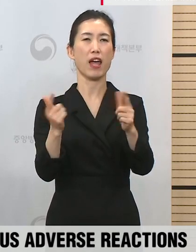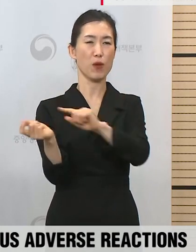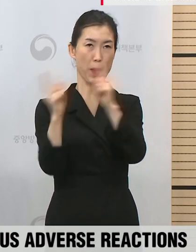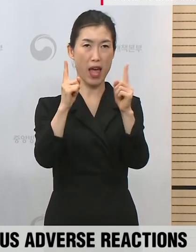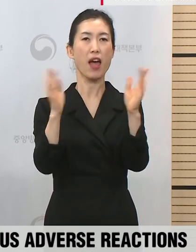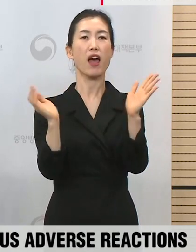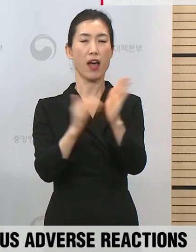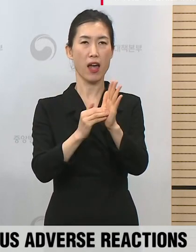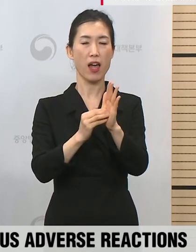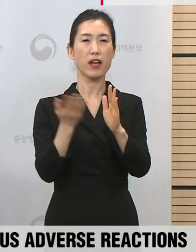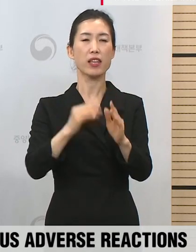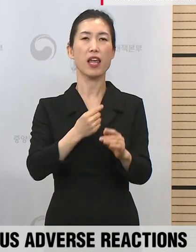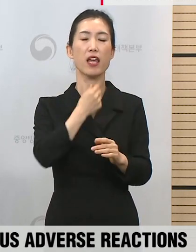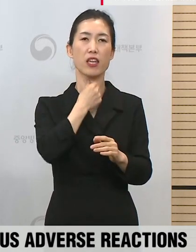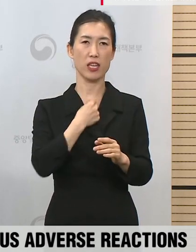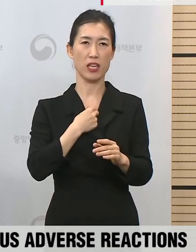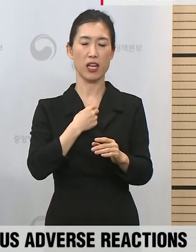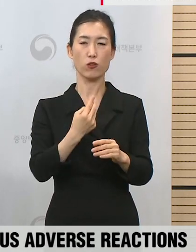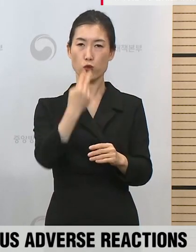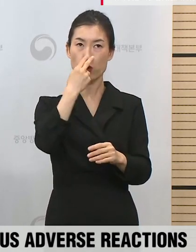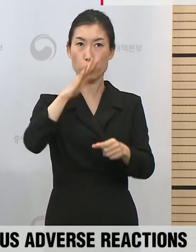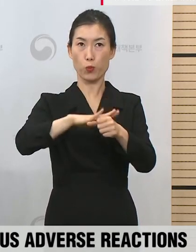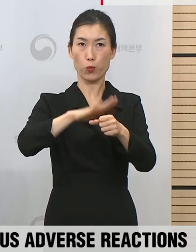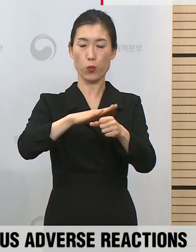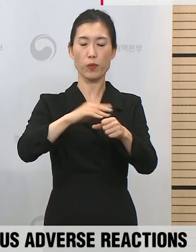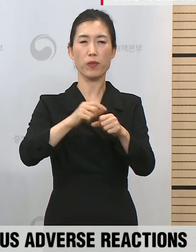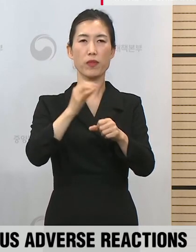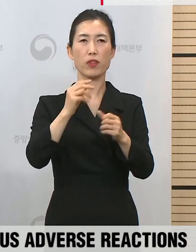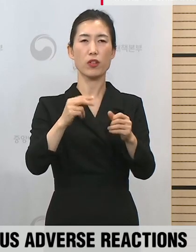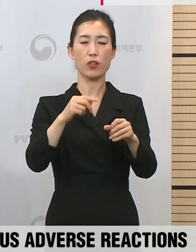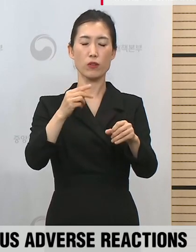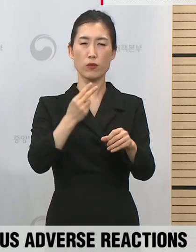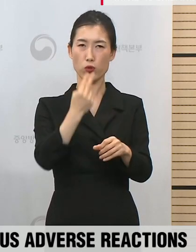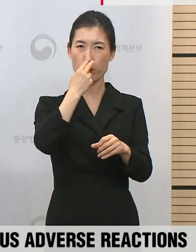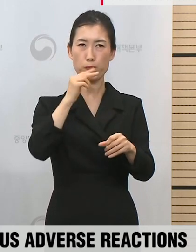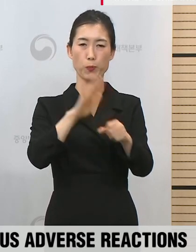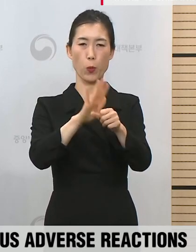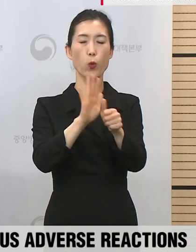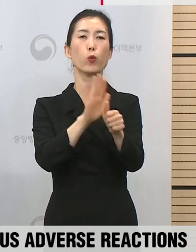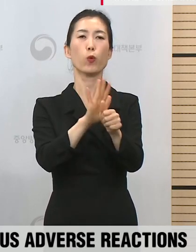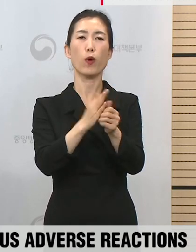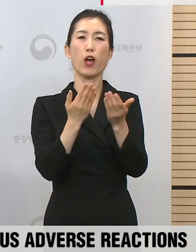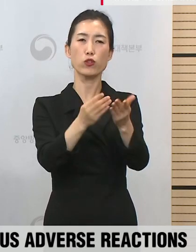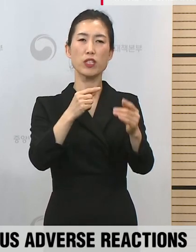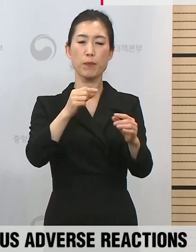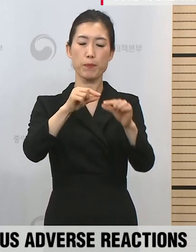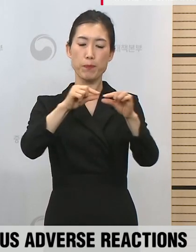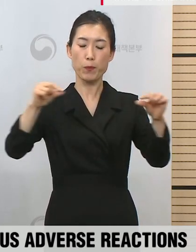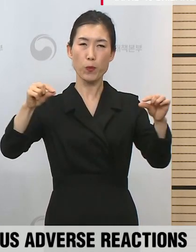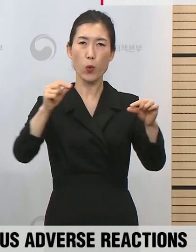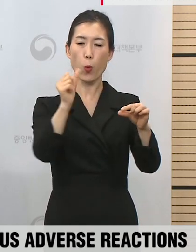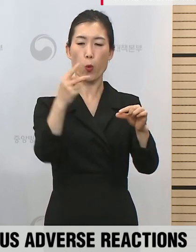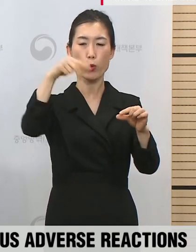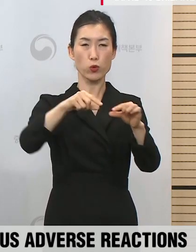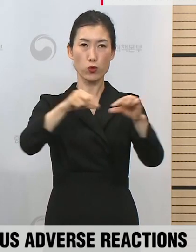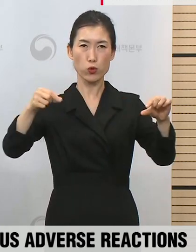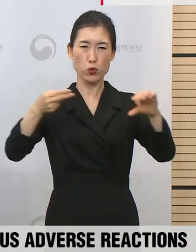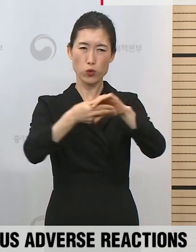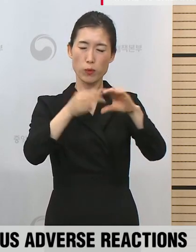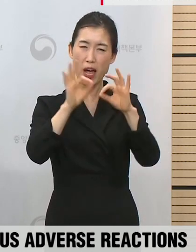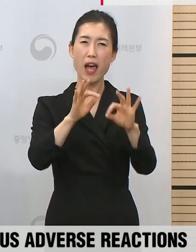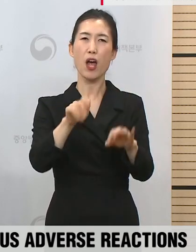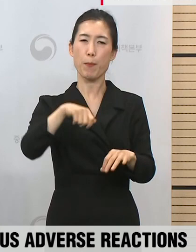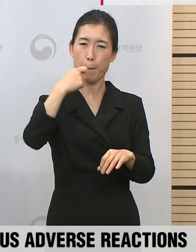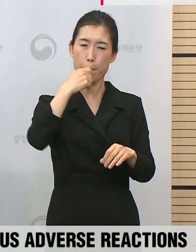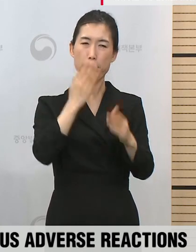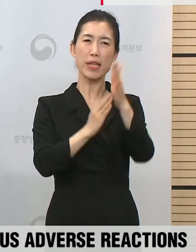And also, we also saw that there were also a large